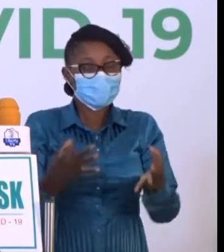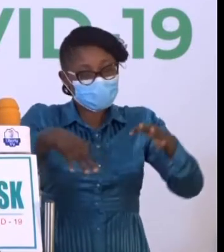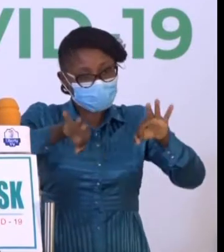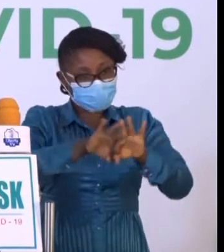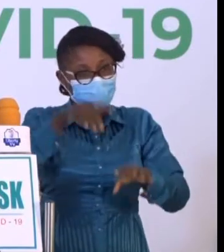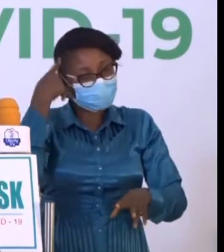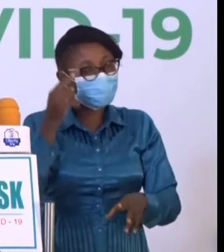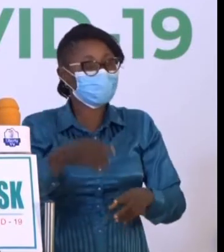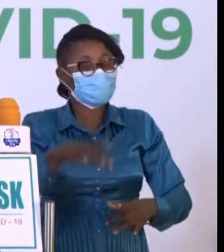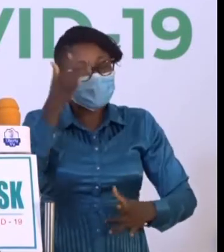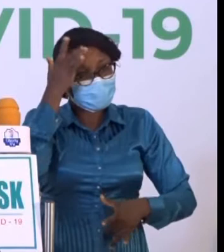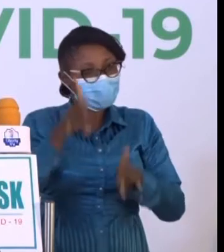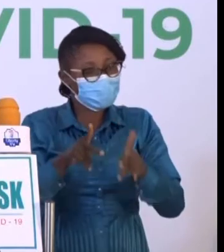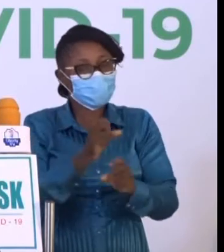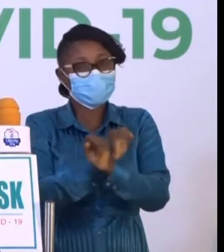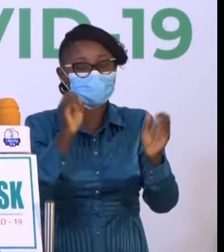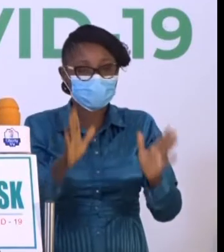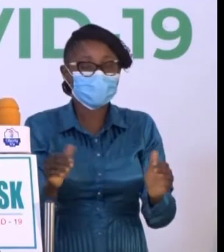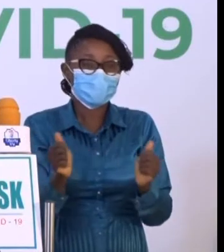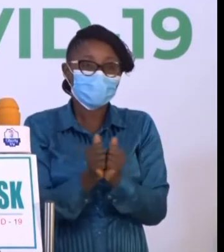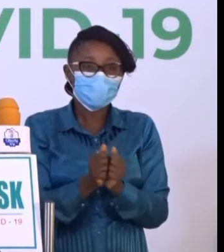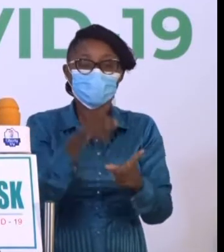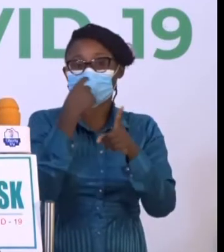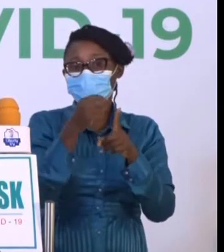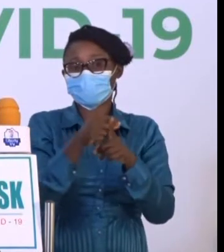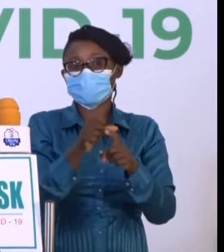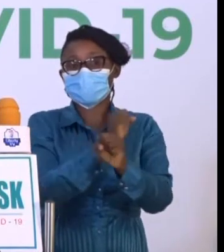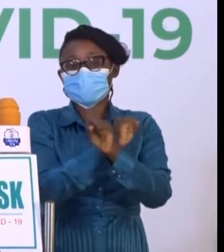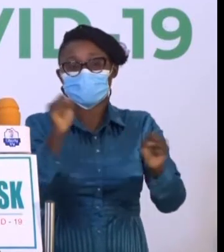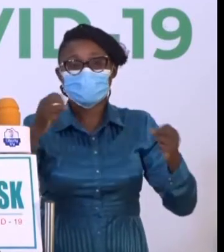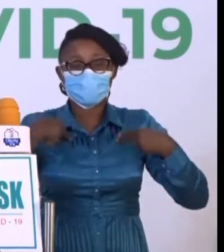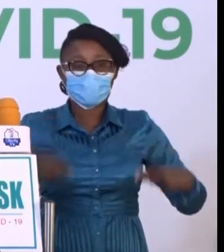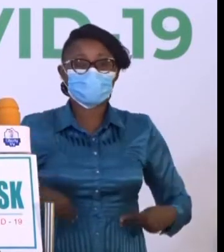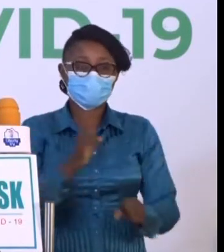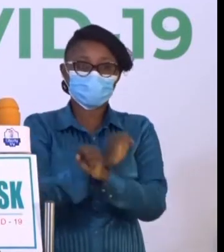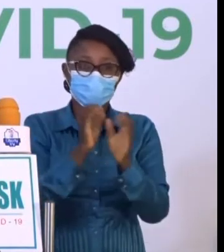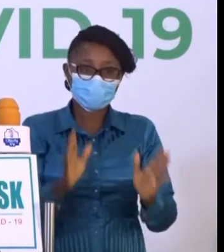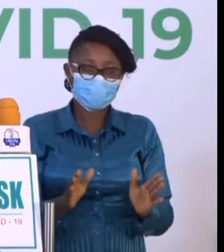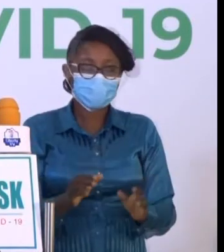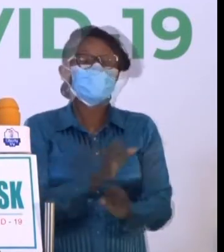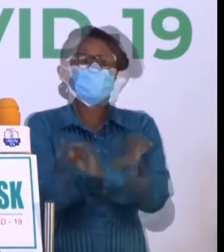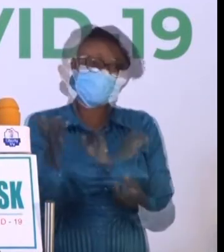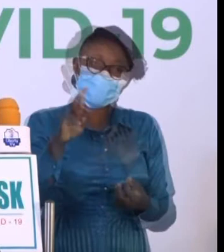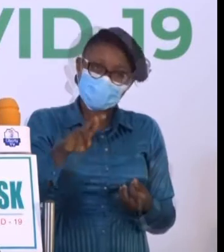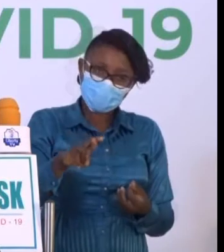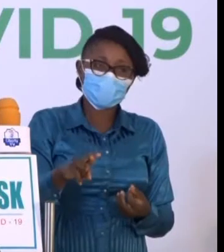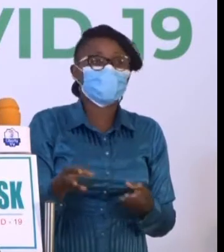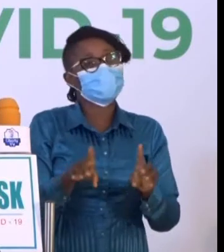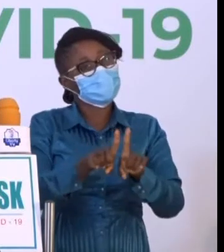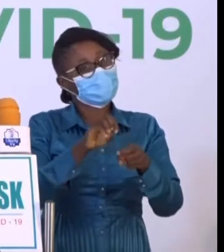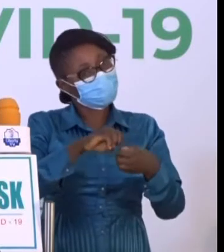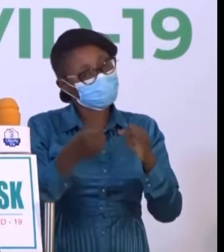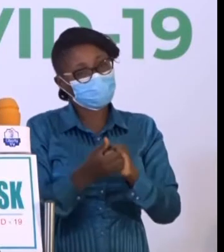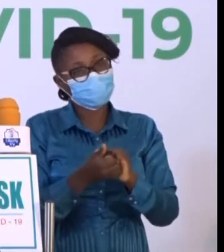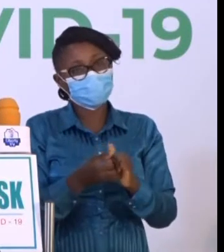safety, with the slogan, Safe Health Workers, Safe Patients.